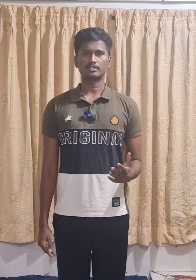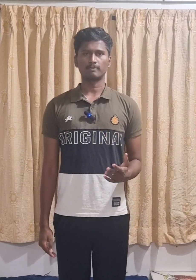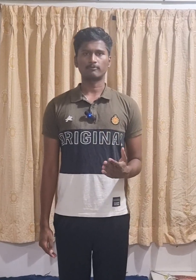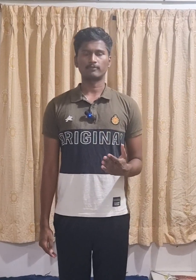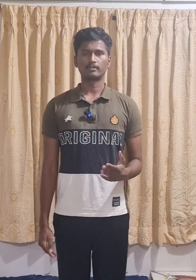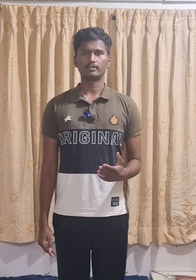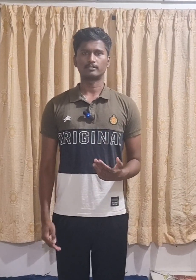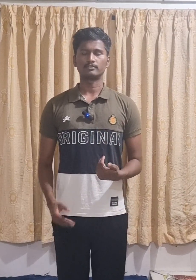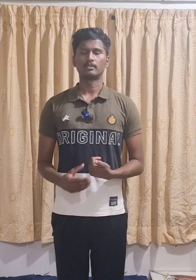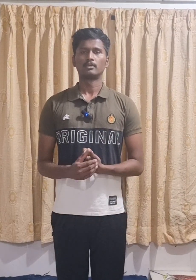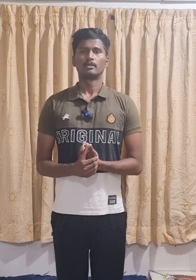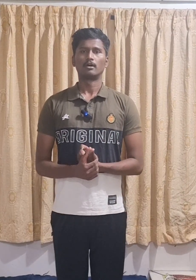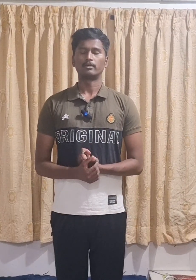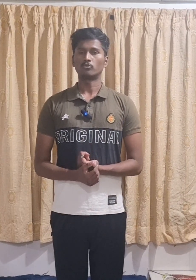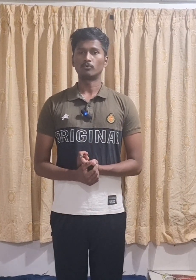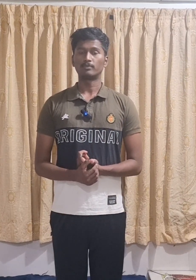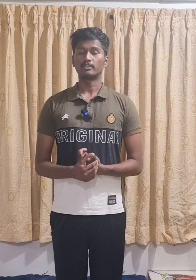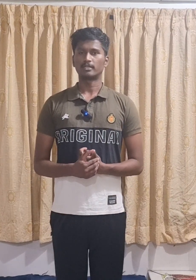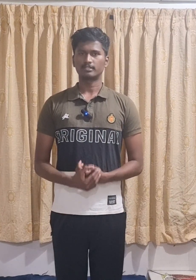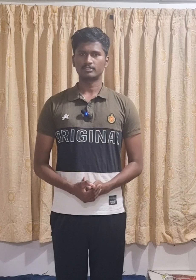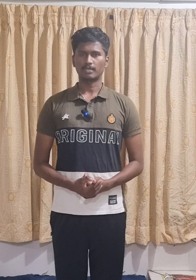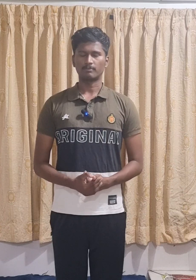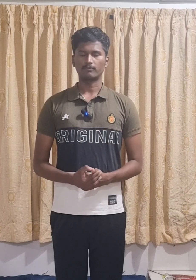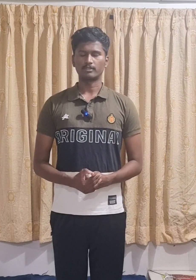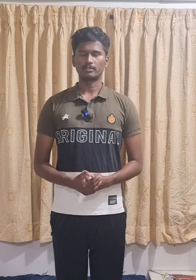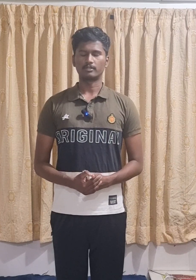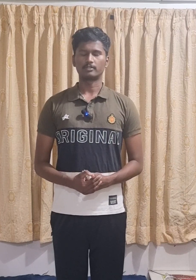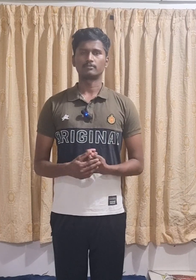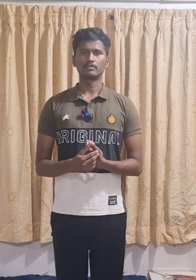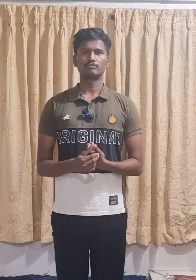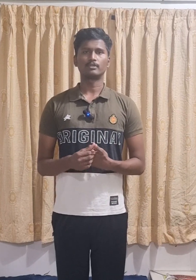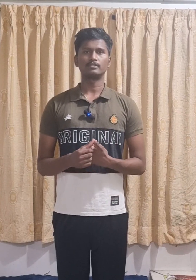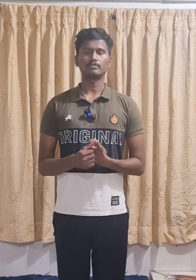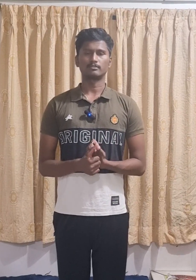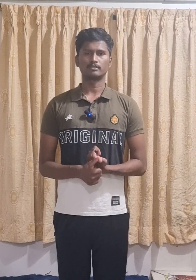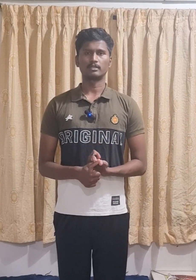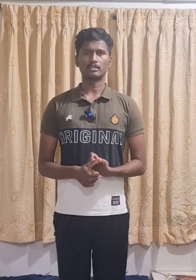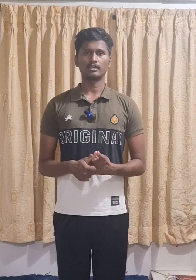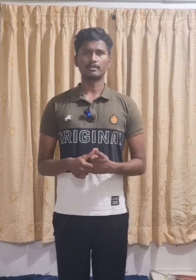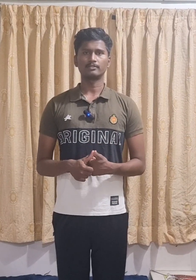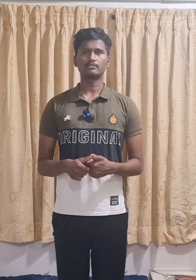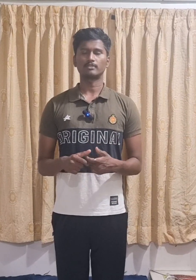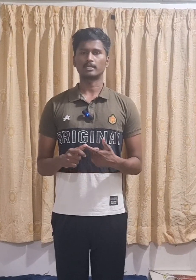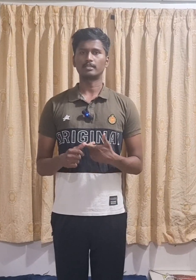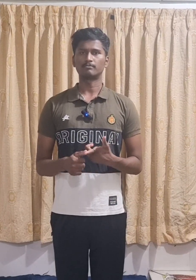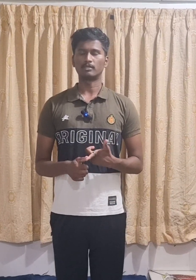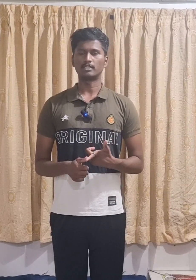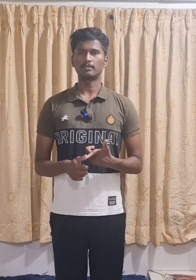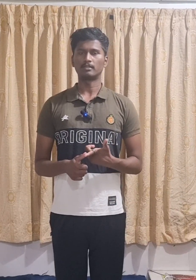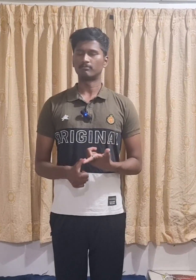of inheritance. In OOP there are 6 type of inheritance. First one is single inheritance, second is